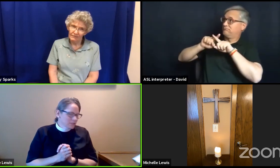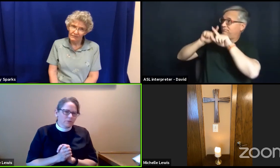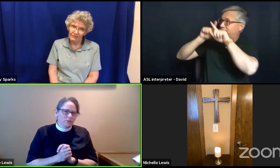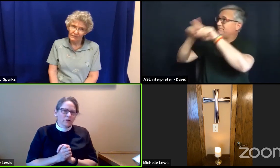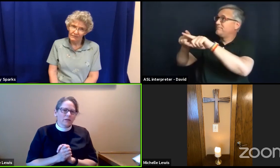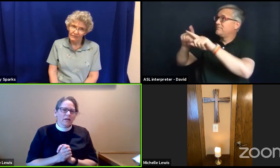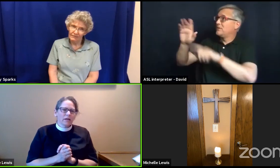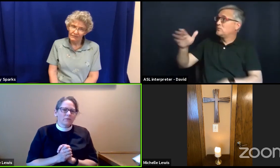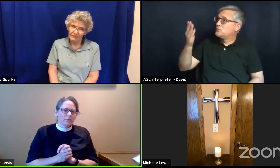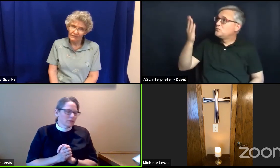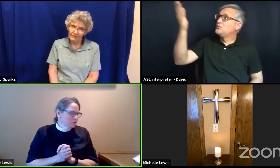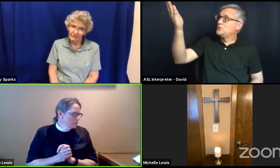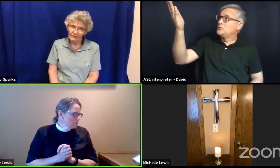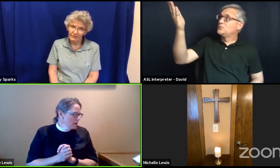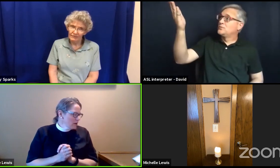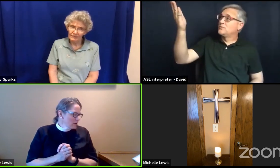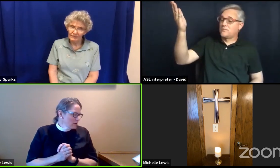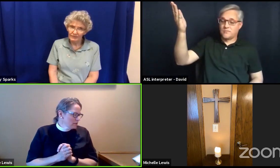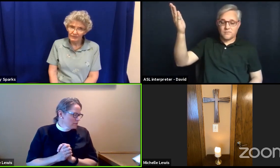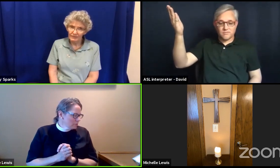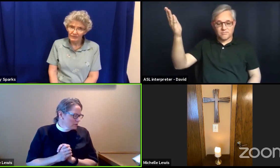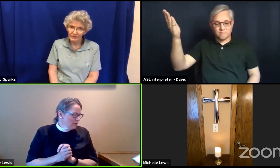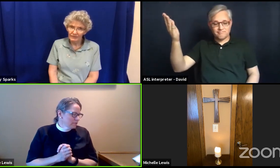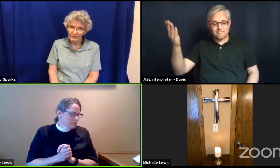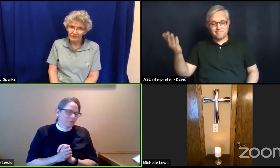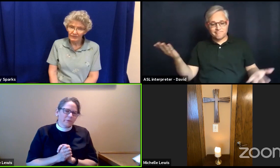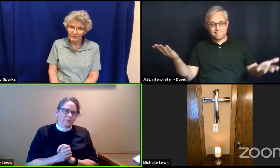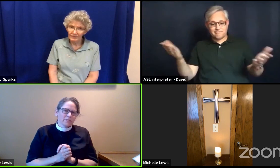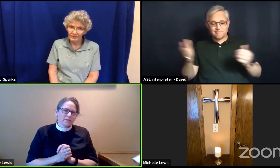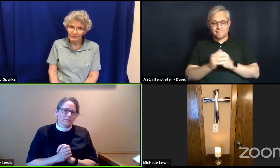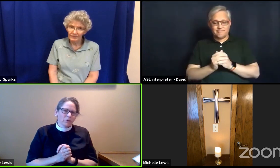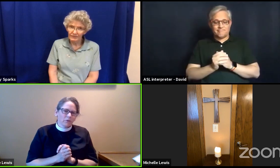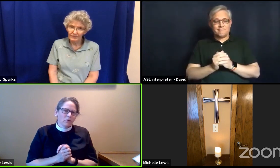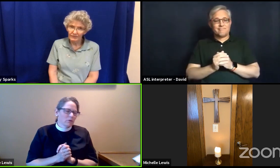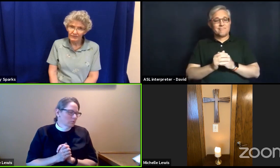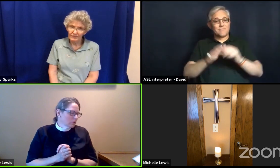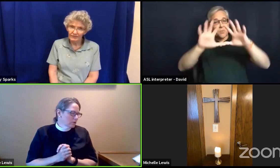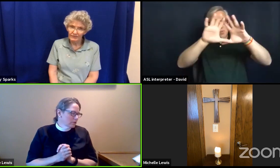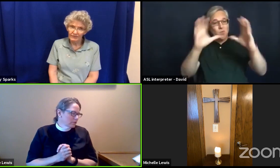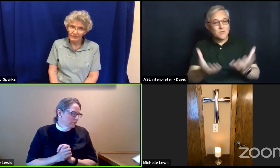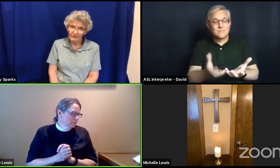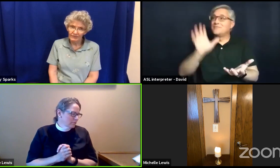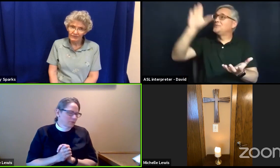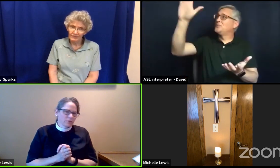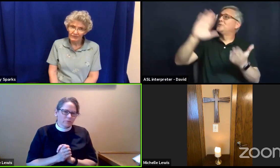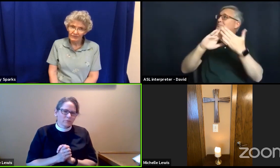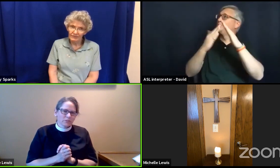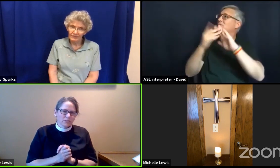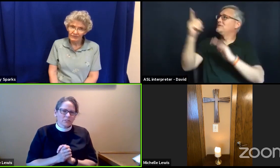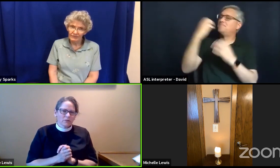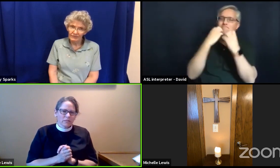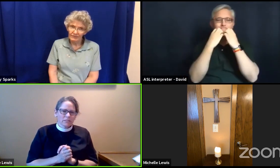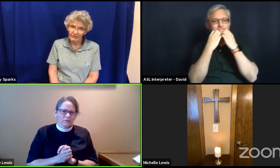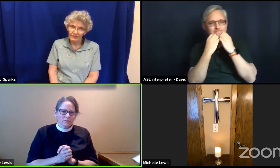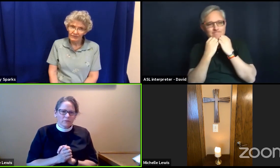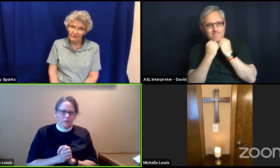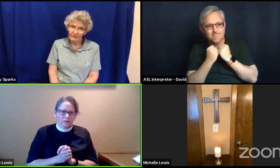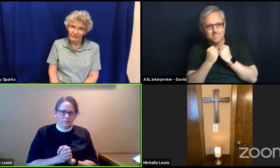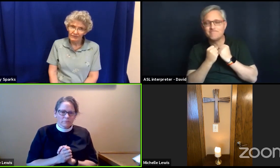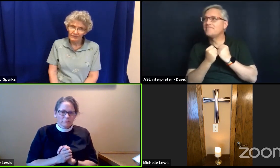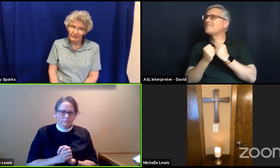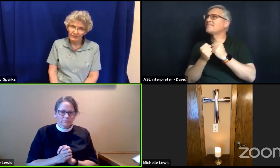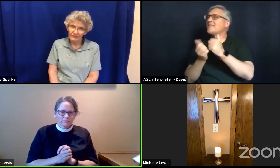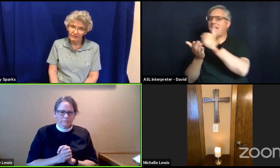and restore and renew the beloved community of your whole world through Jesus Christ, our